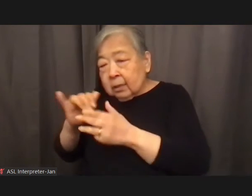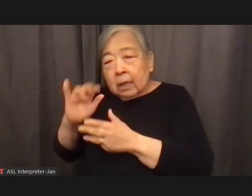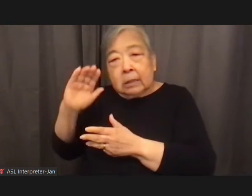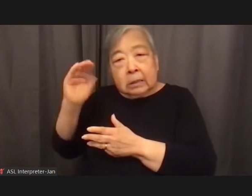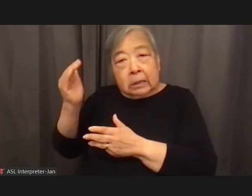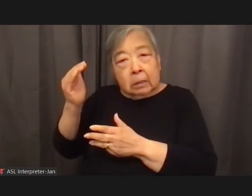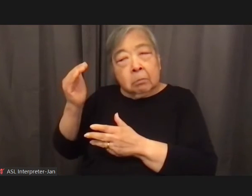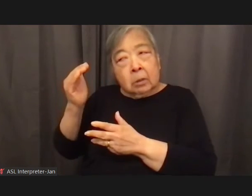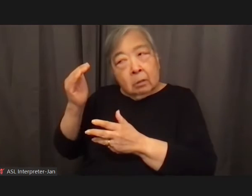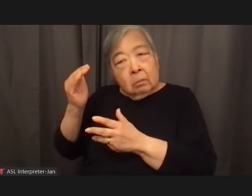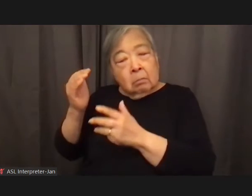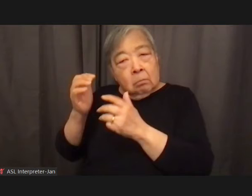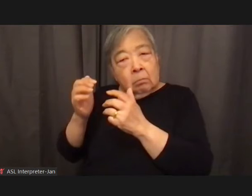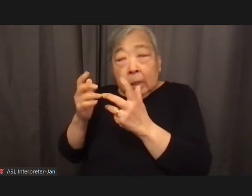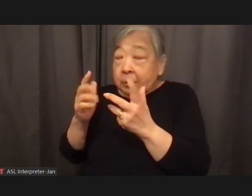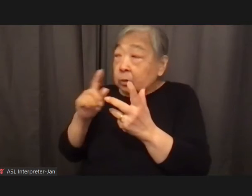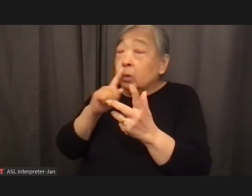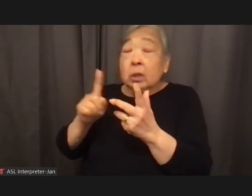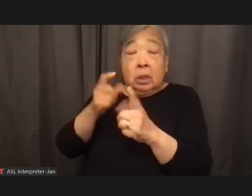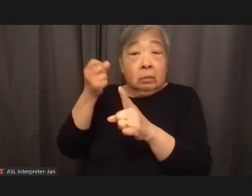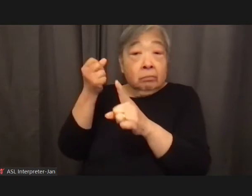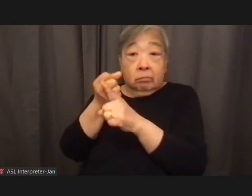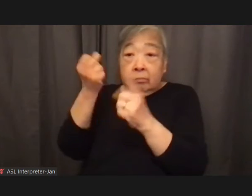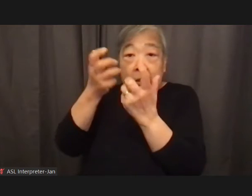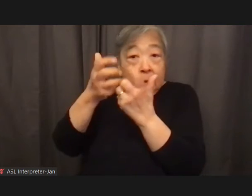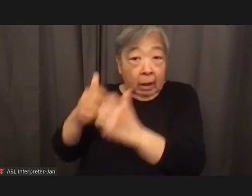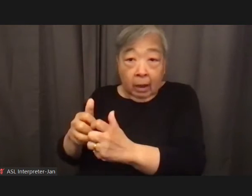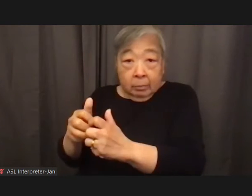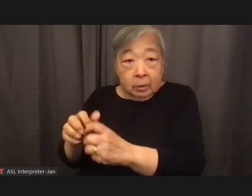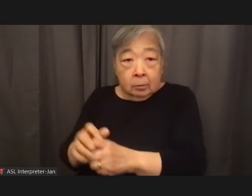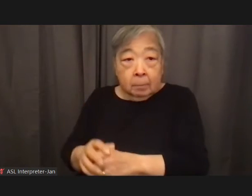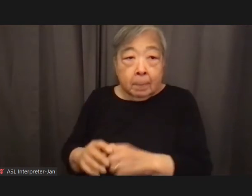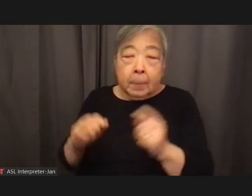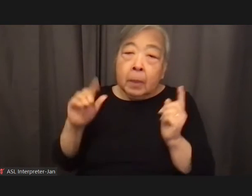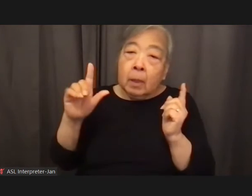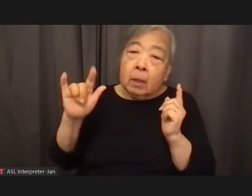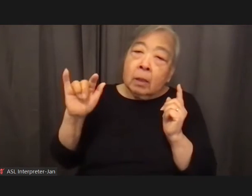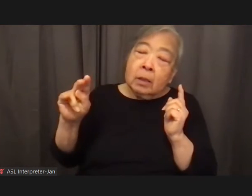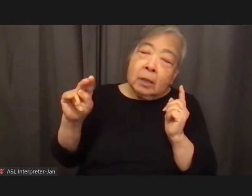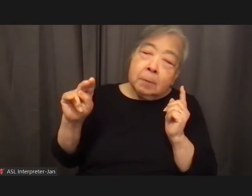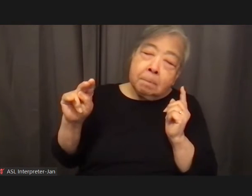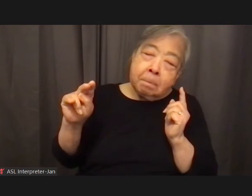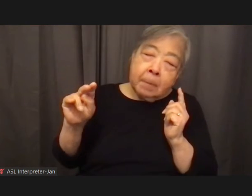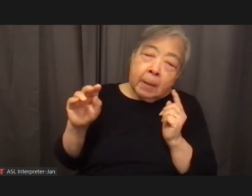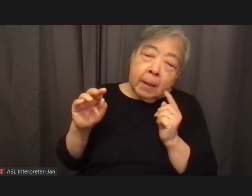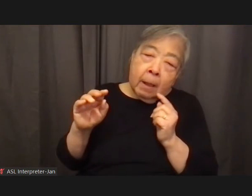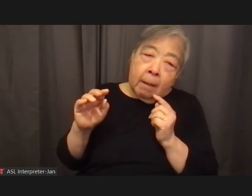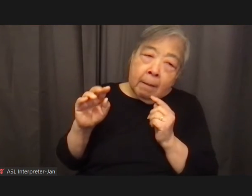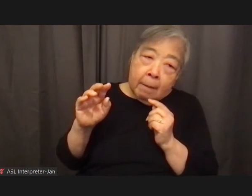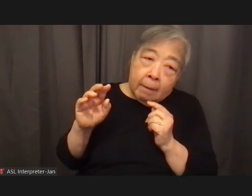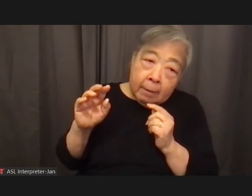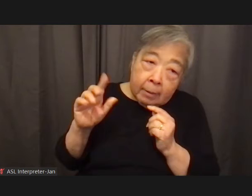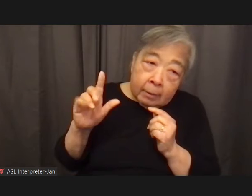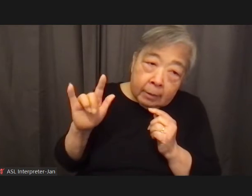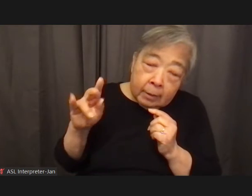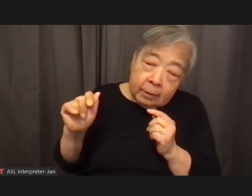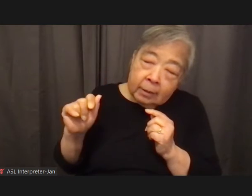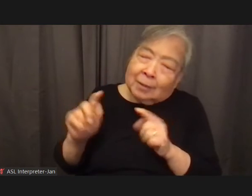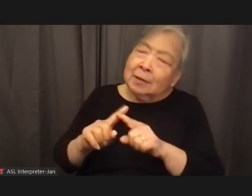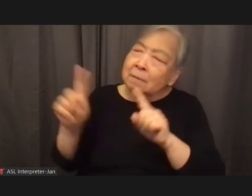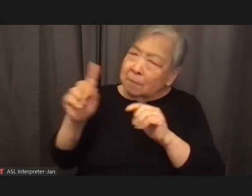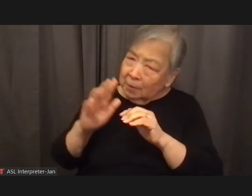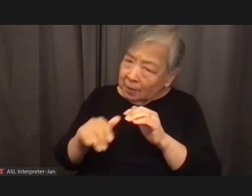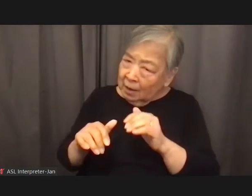most serendipitous. But to add to what Ákos is saying is that unlike the other films and the other five